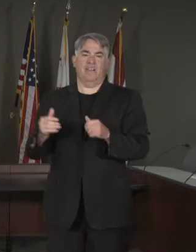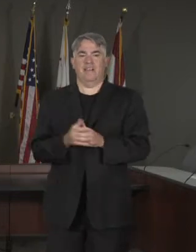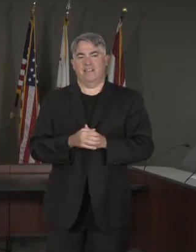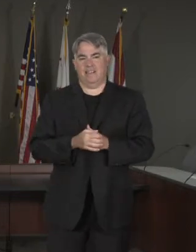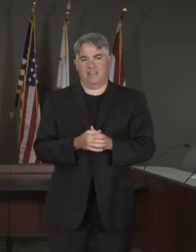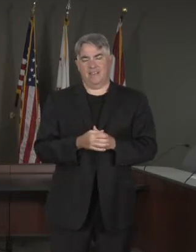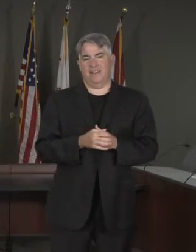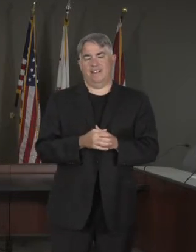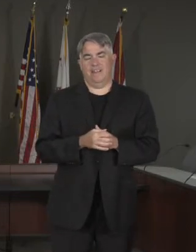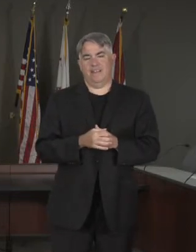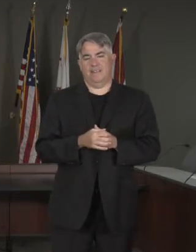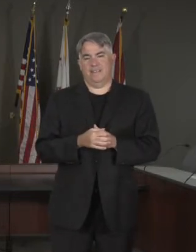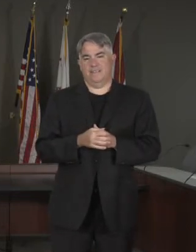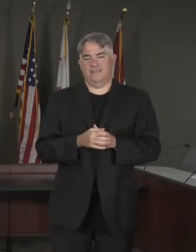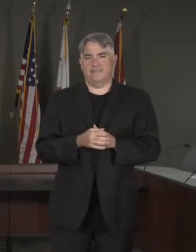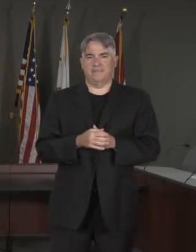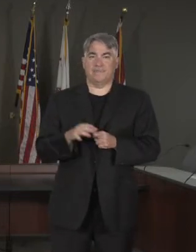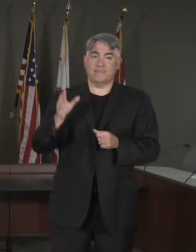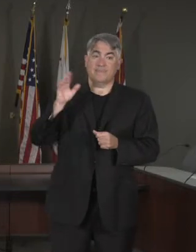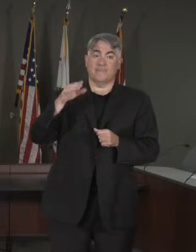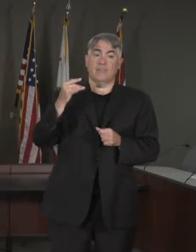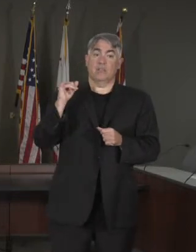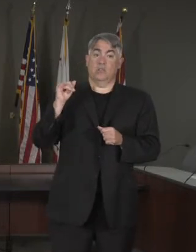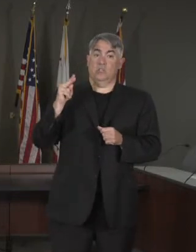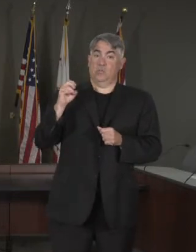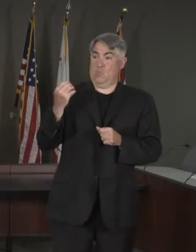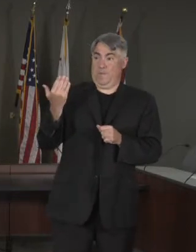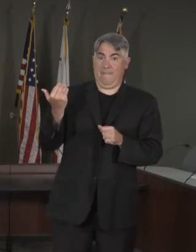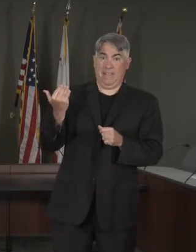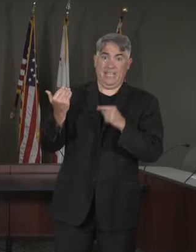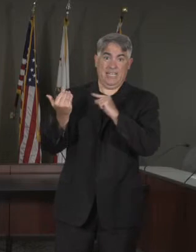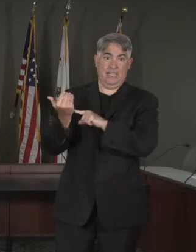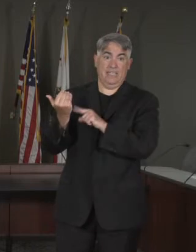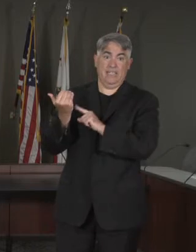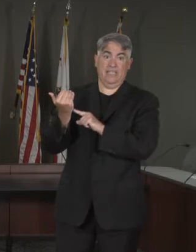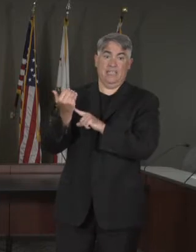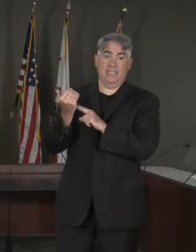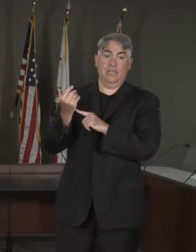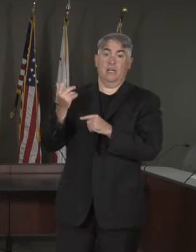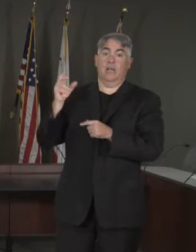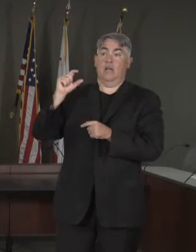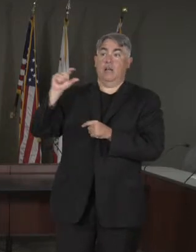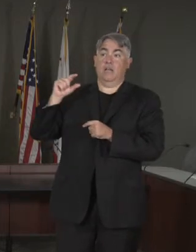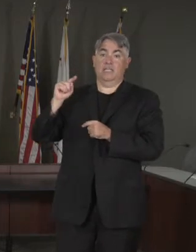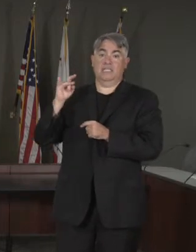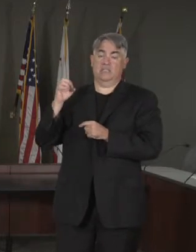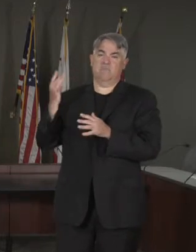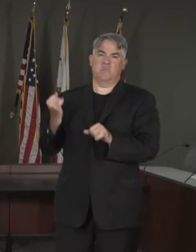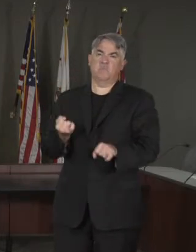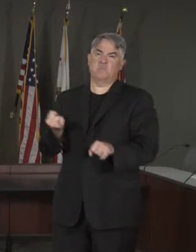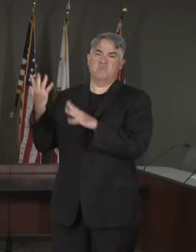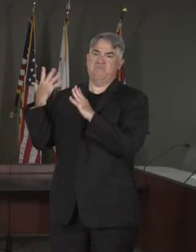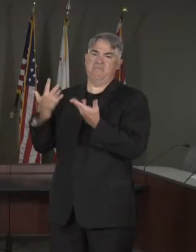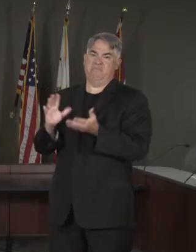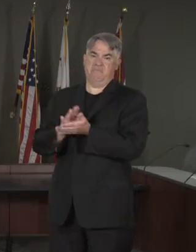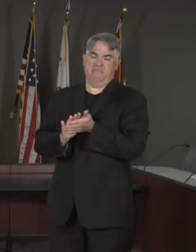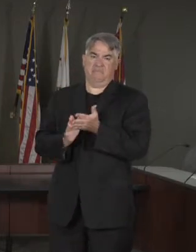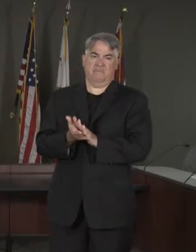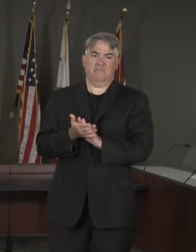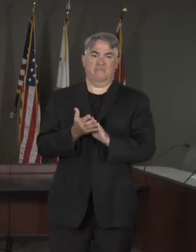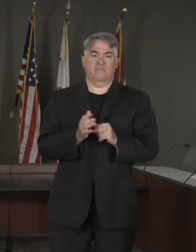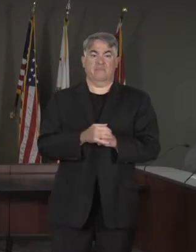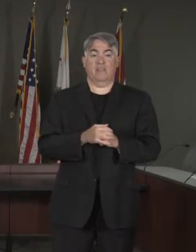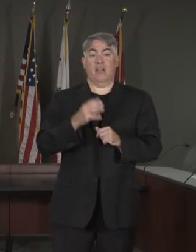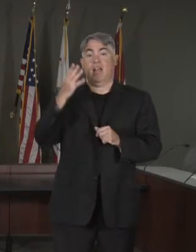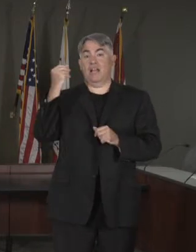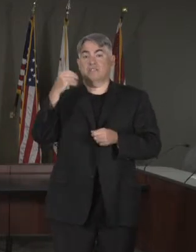15th where all tiers will be retired. But for the next week, starting tomorrow, informal outdoor gatherings see capacities increase.